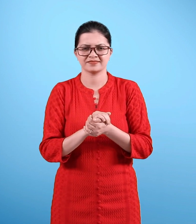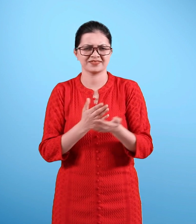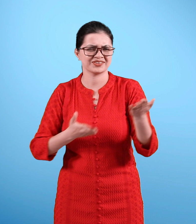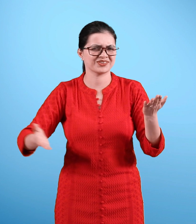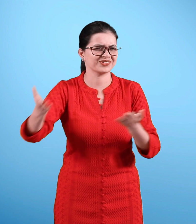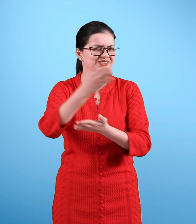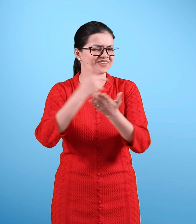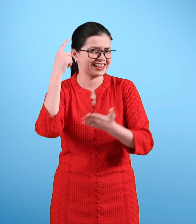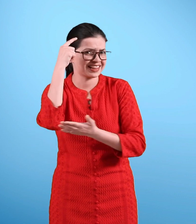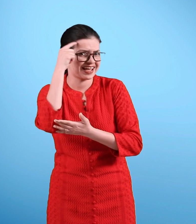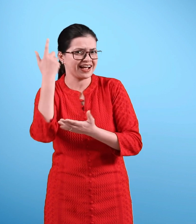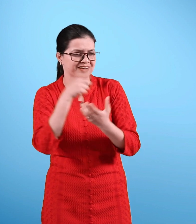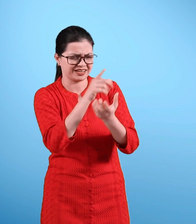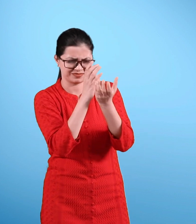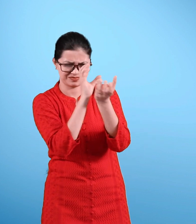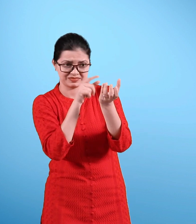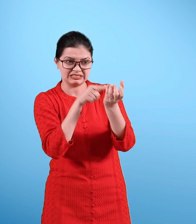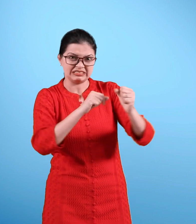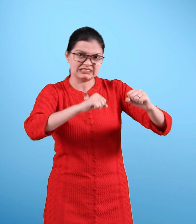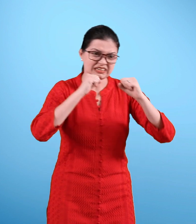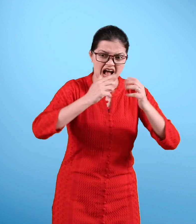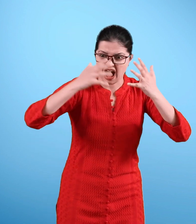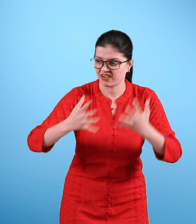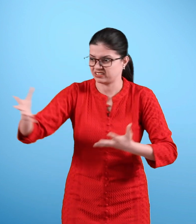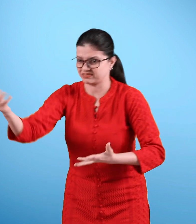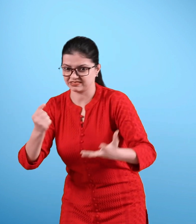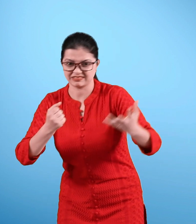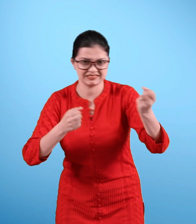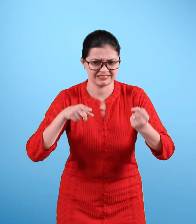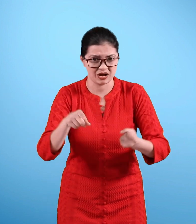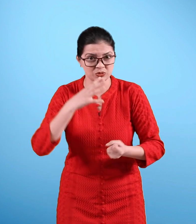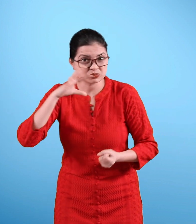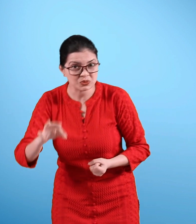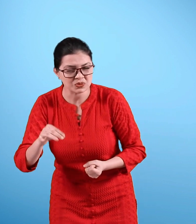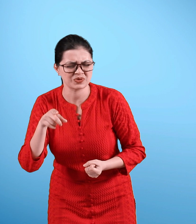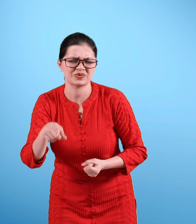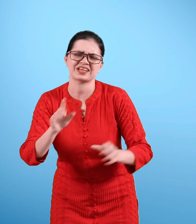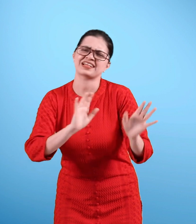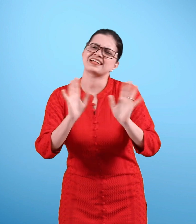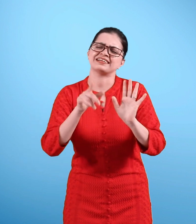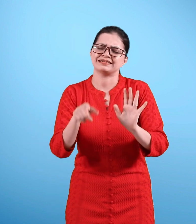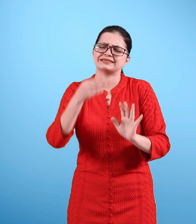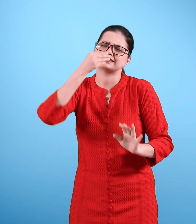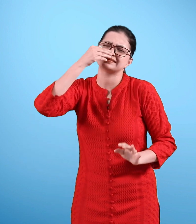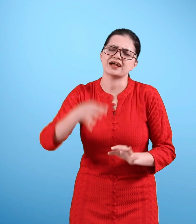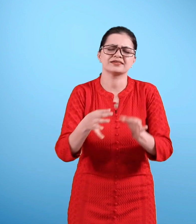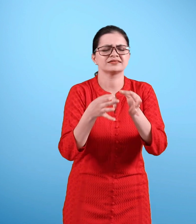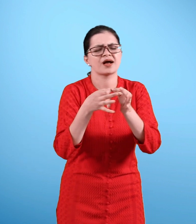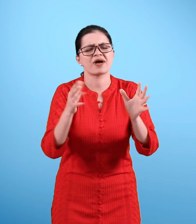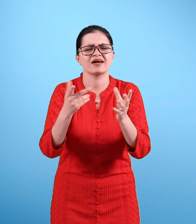You might think that we need a lot of stuff to make a camera. Not really, if we just wish to make a simple